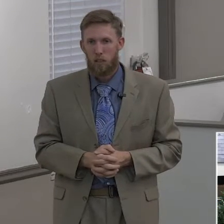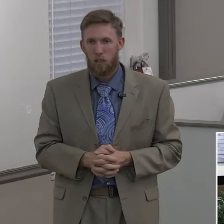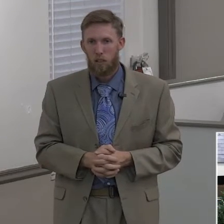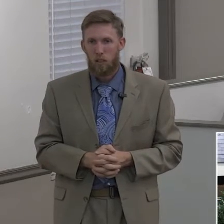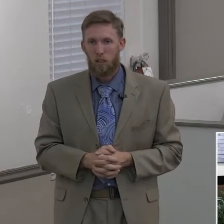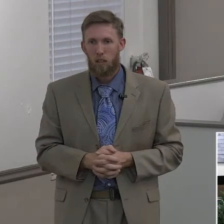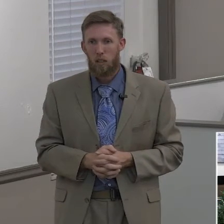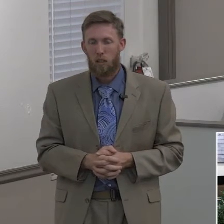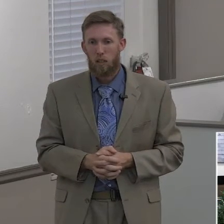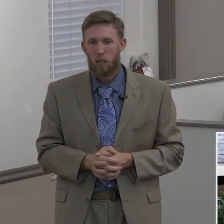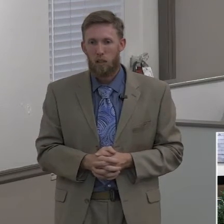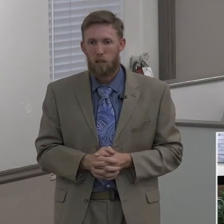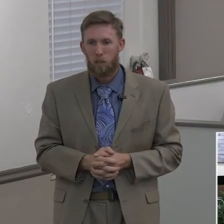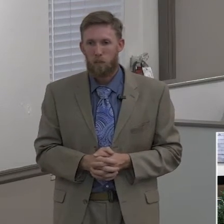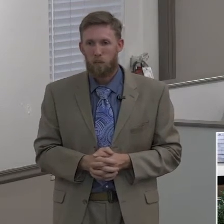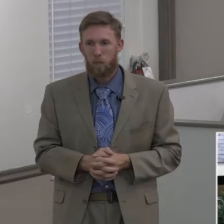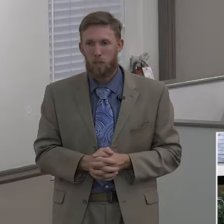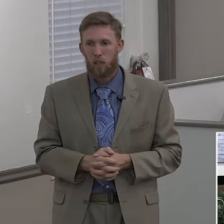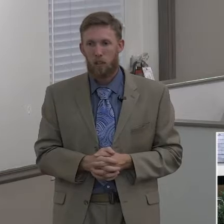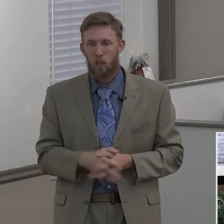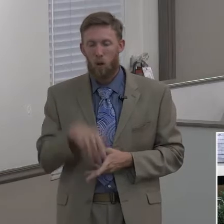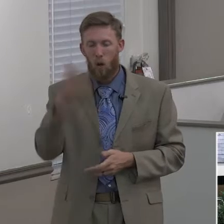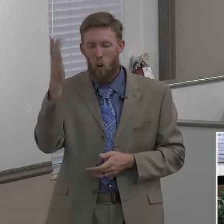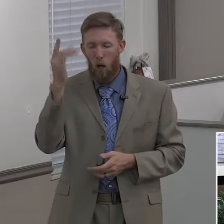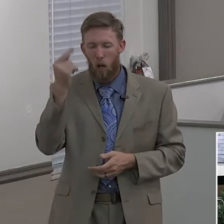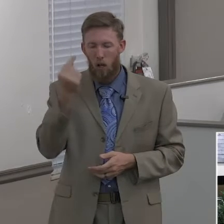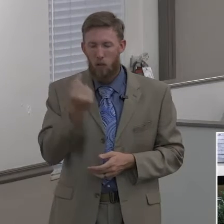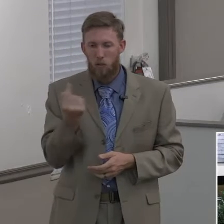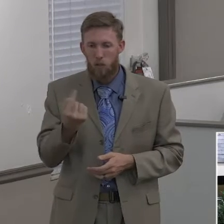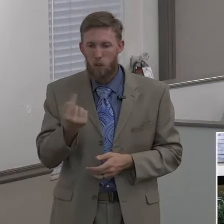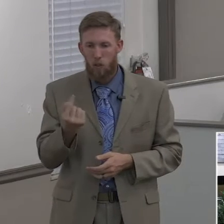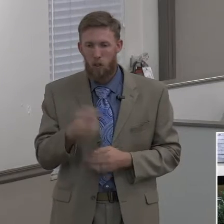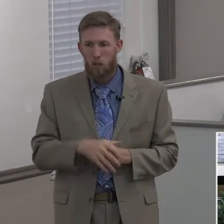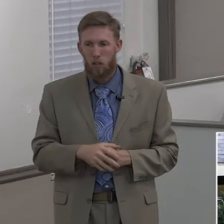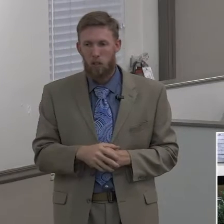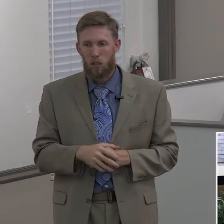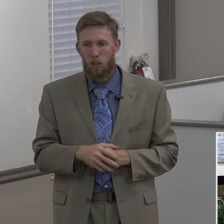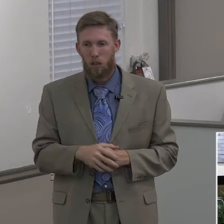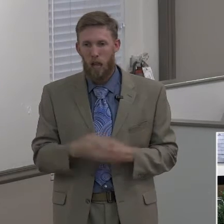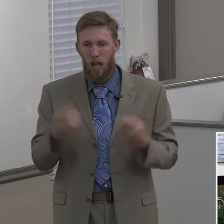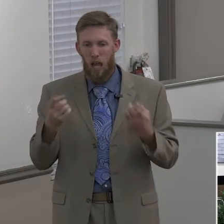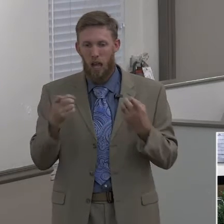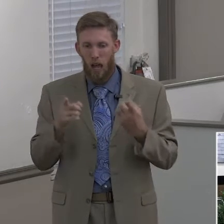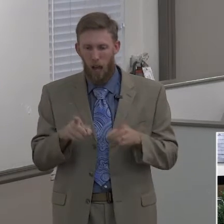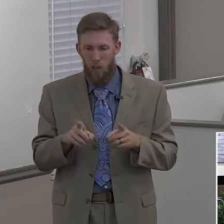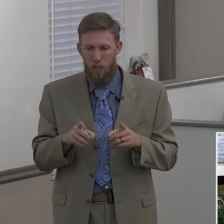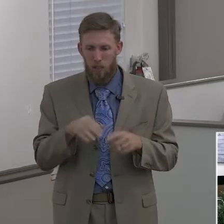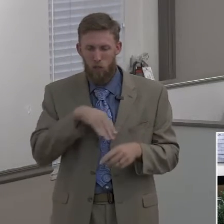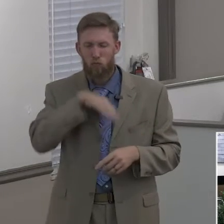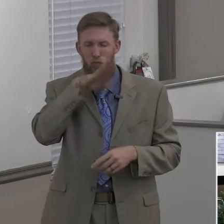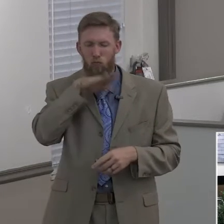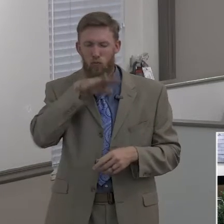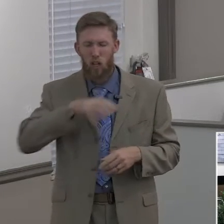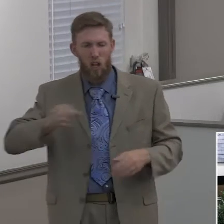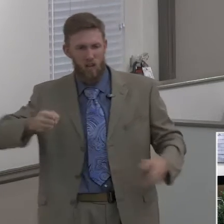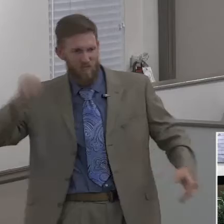why in the world would anybody want to immediately, when they get frustrated, throw something at somebody else?